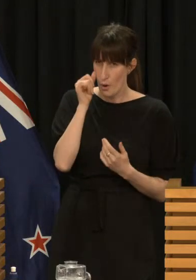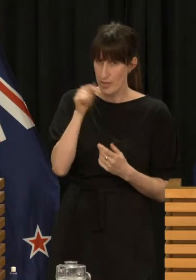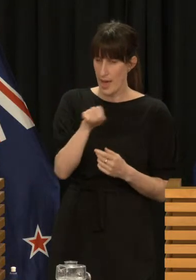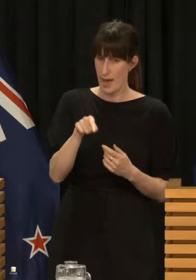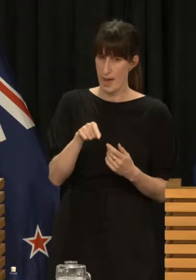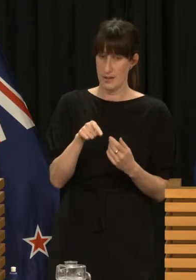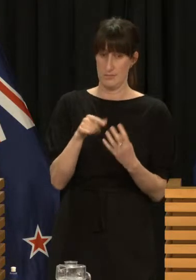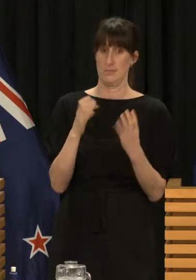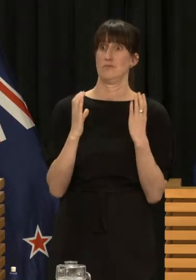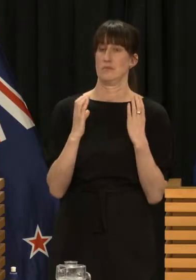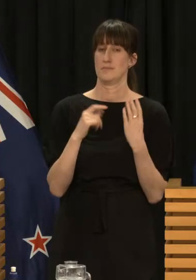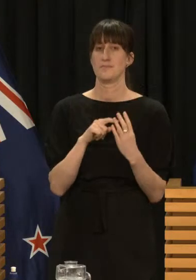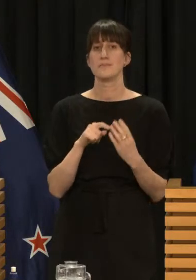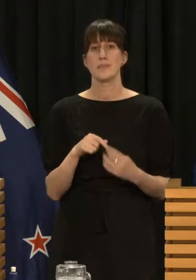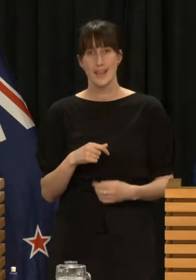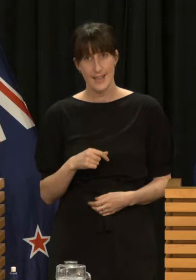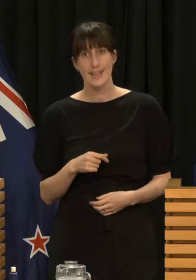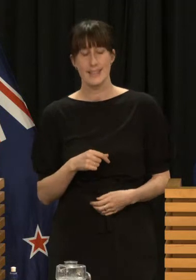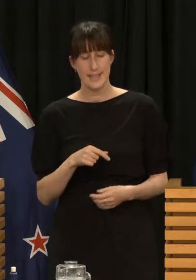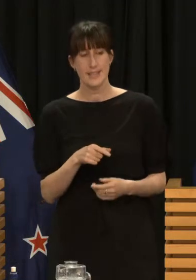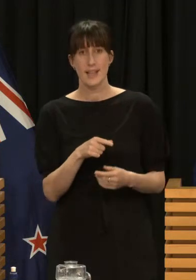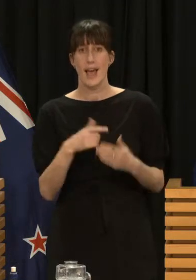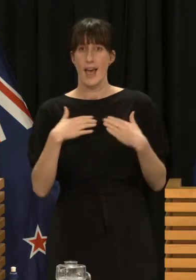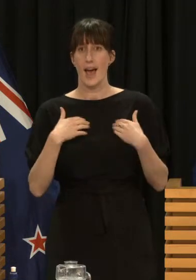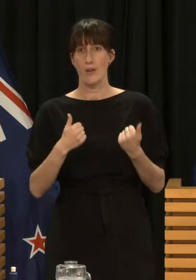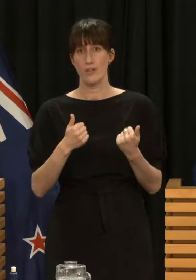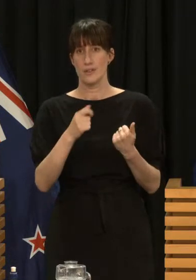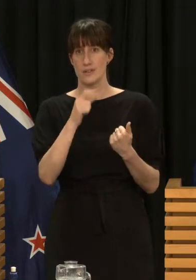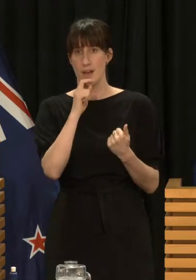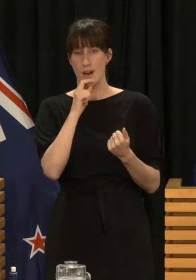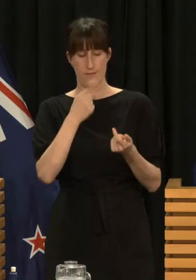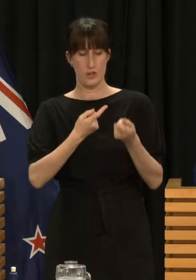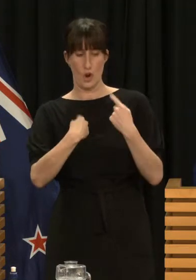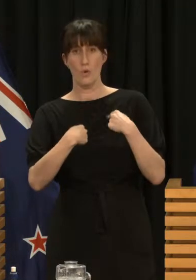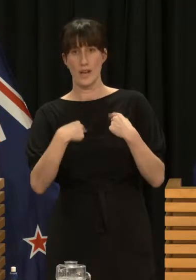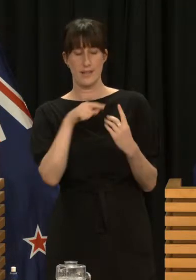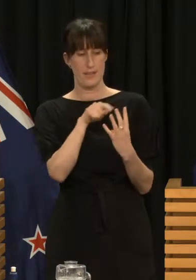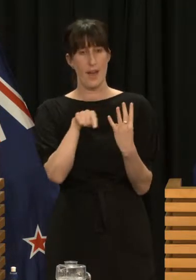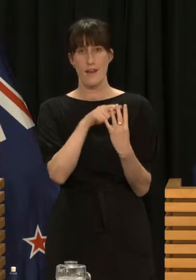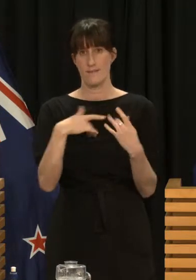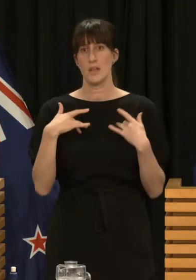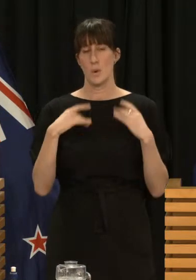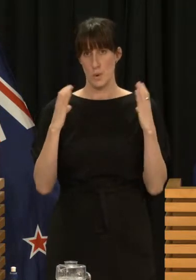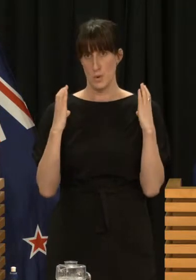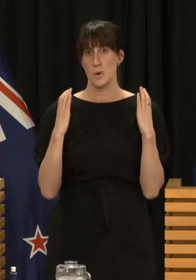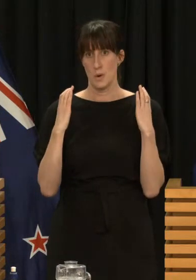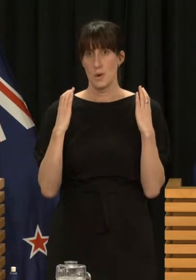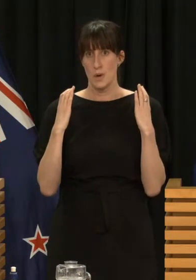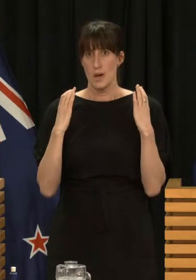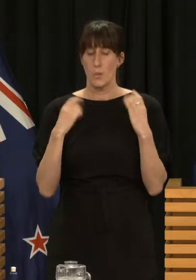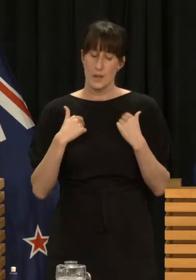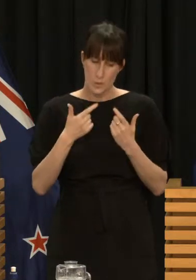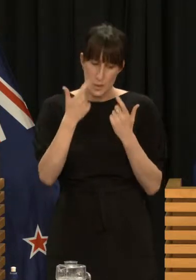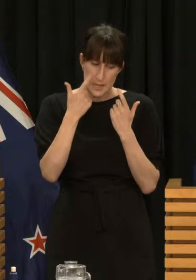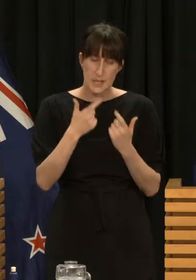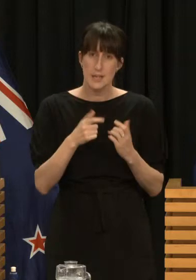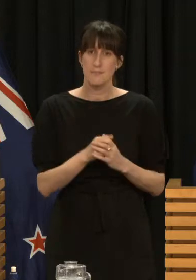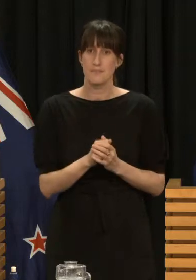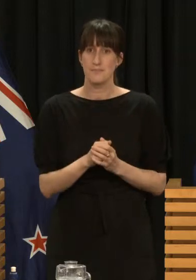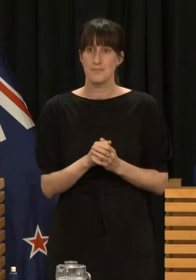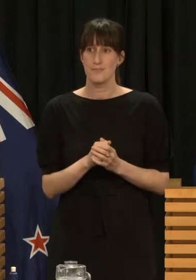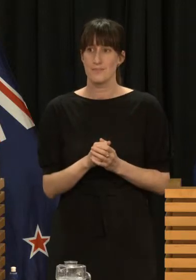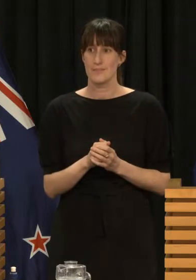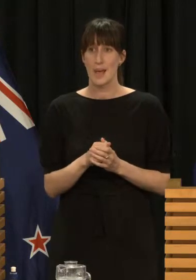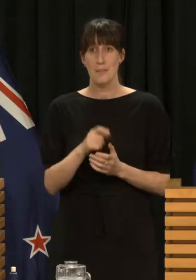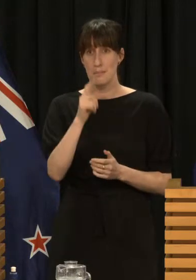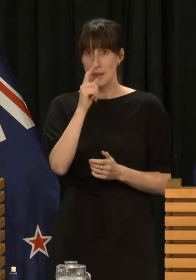endeavouring to provide them with as much support as we can. I think we do need to be mindful of the fact that people do read the media, they read